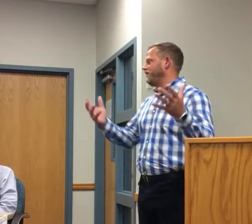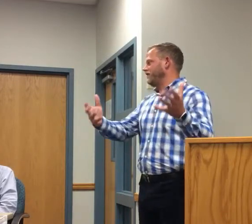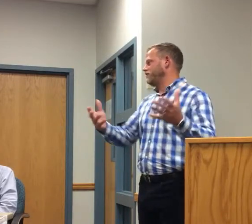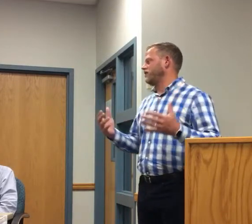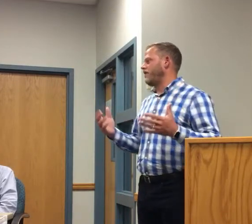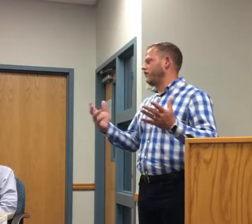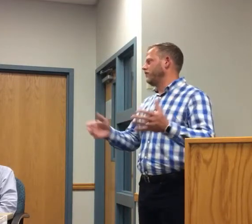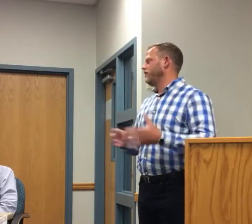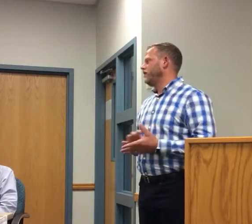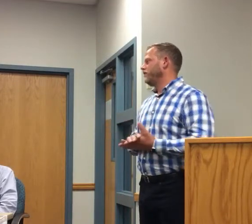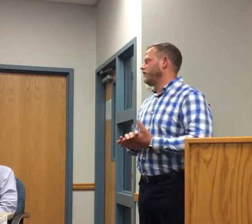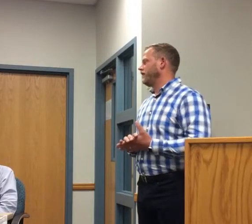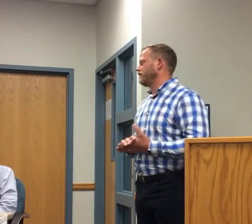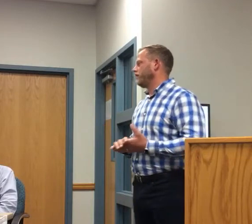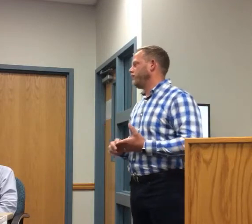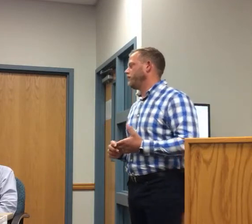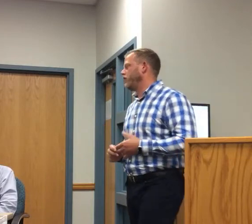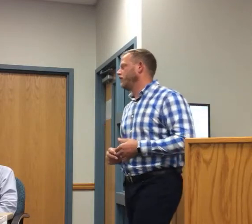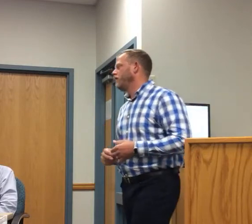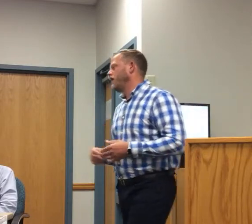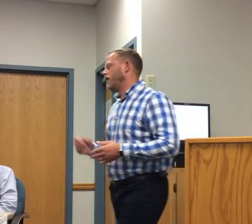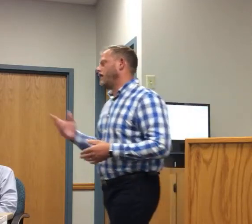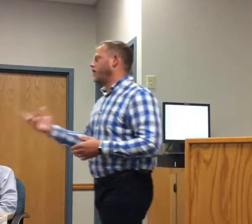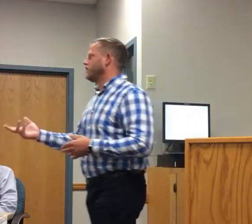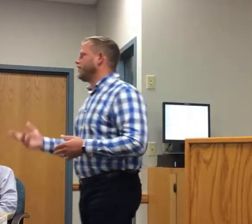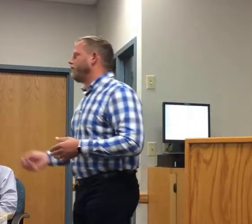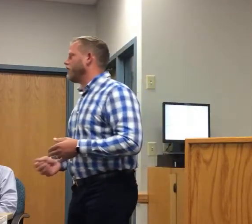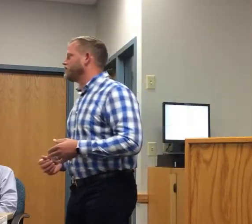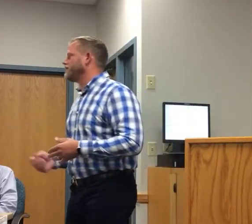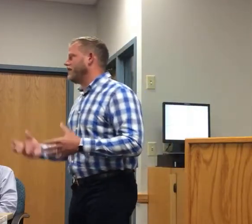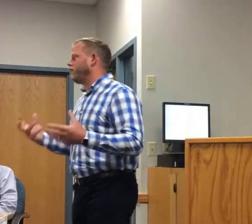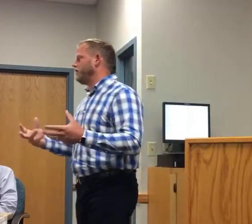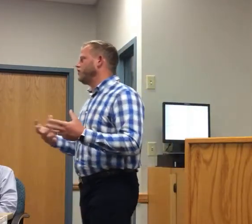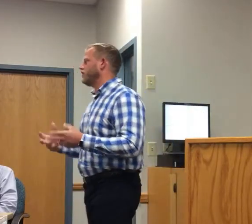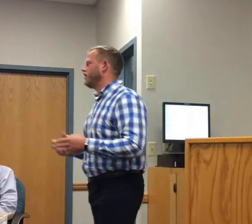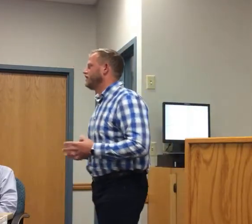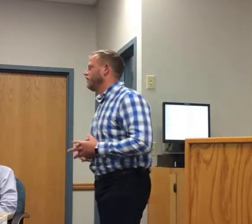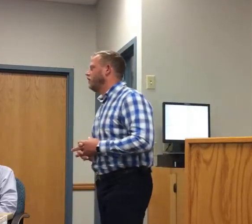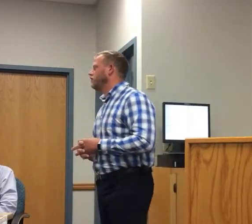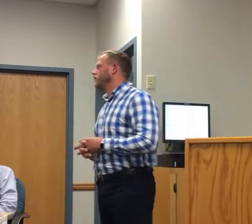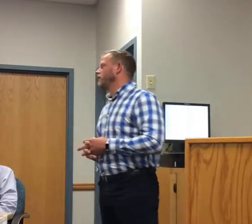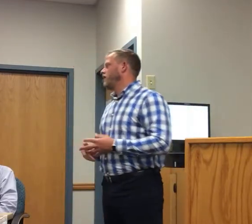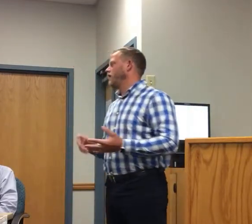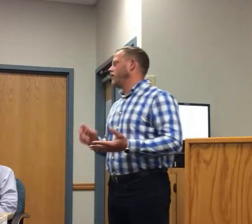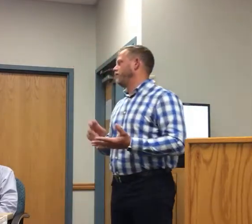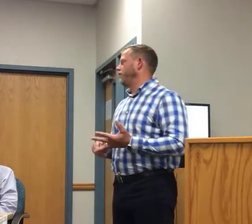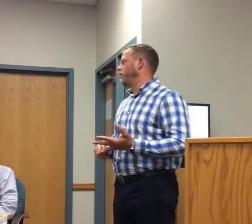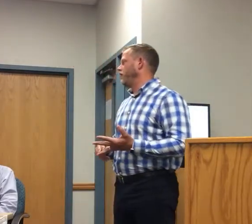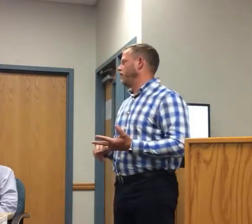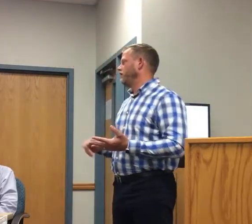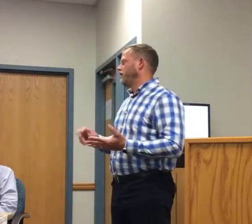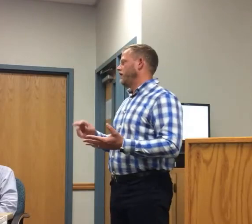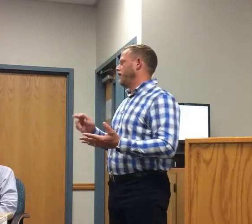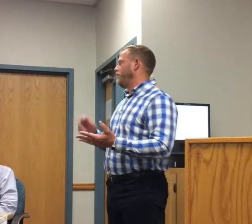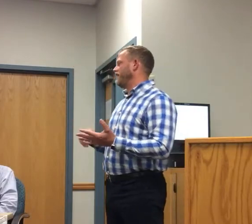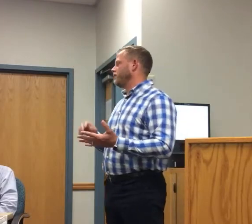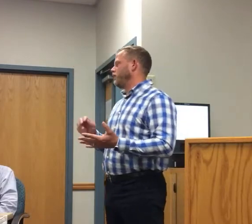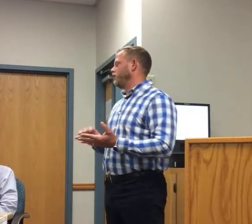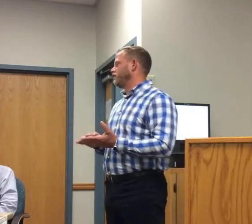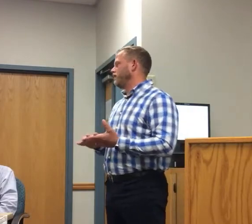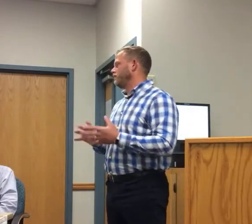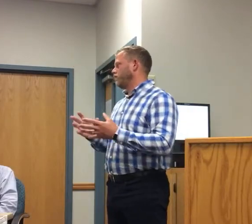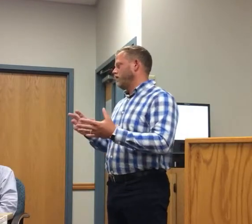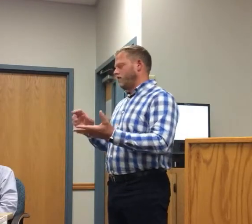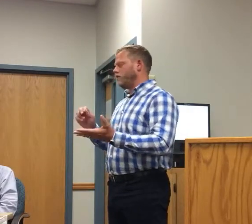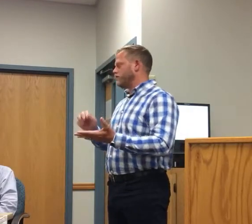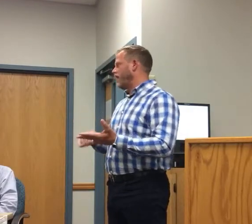up having to travel for things like football. Our sub-varsity stuff, we do try to stay local. With football, basketball,